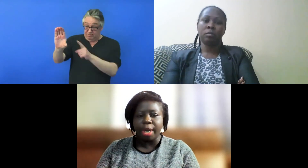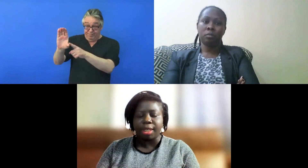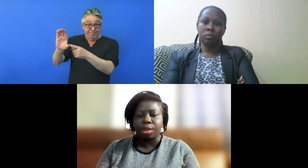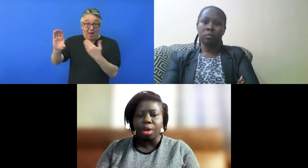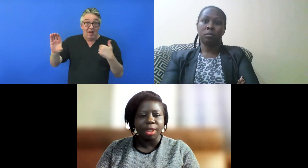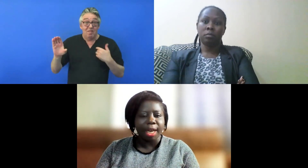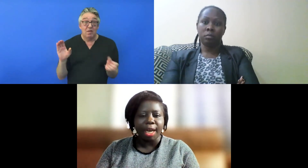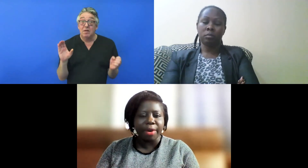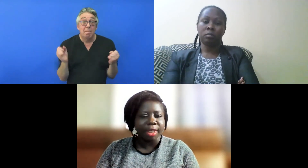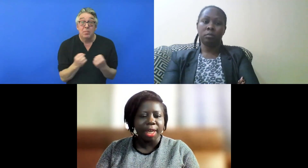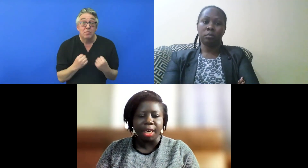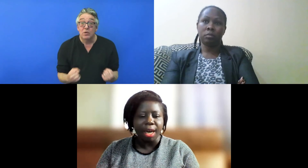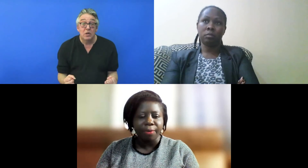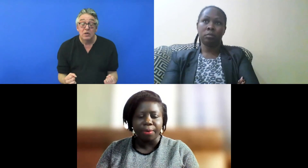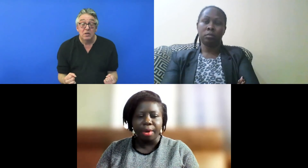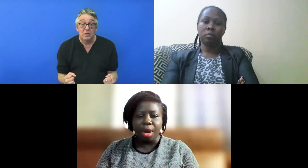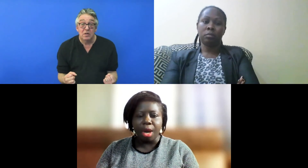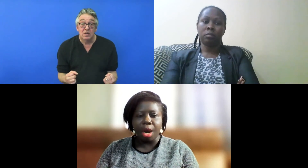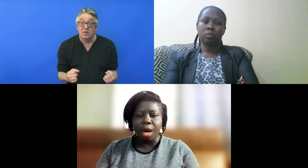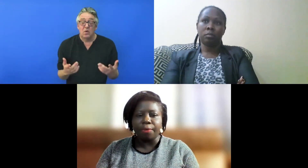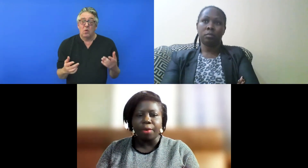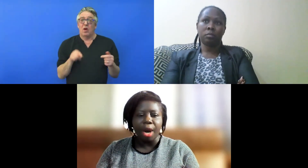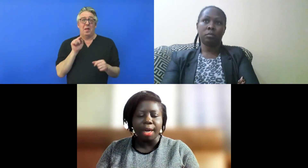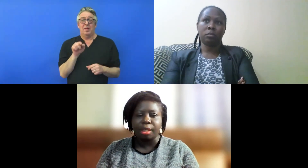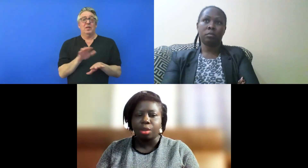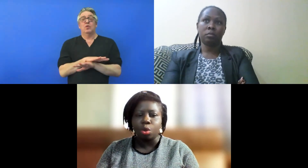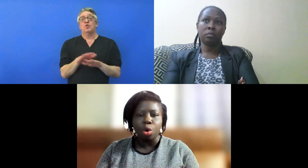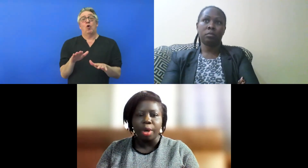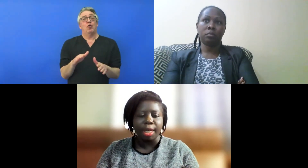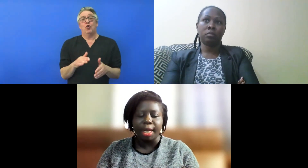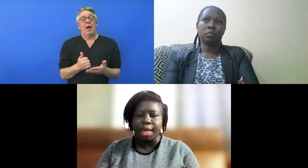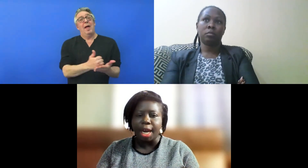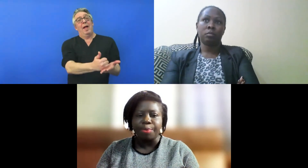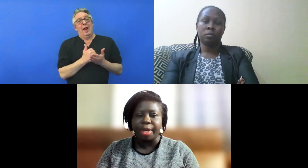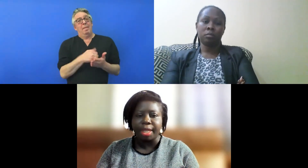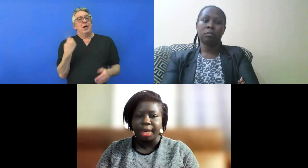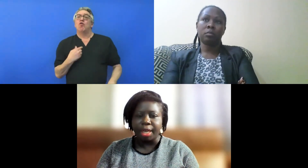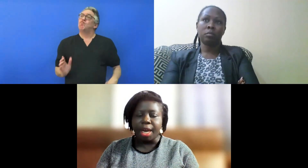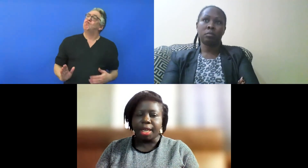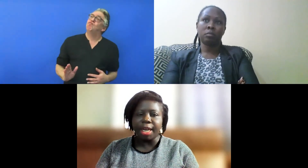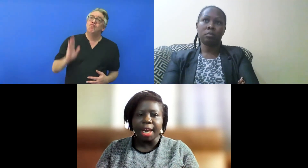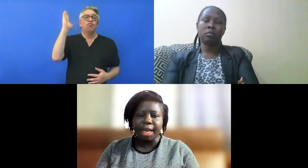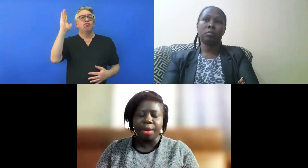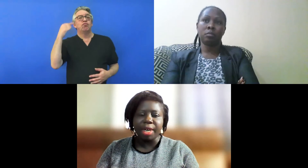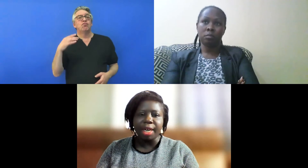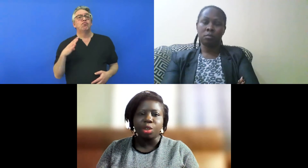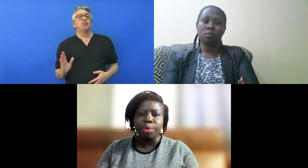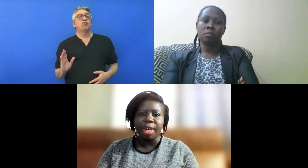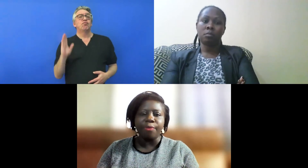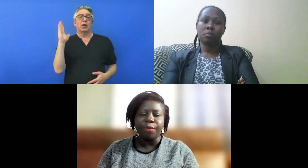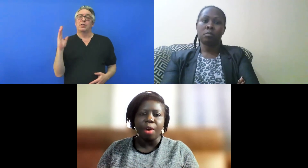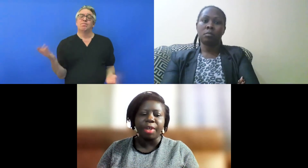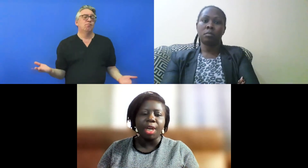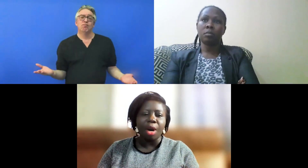So it is not encouraging enough for us to go in and then appear there. Then again, we need to